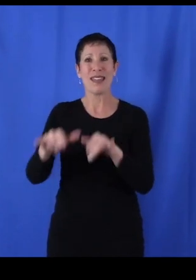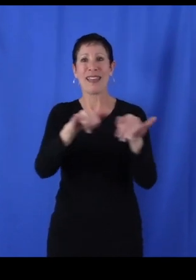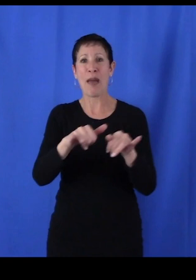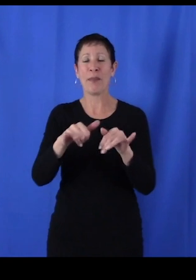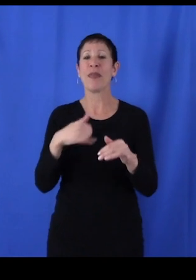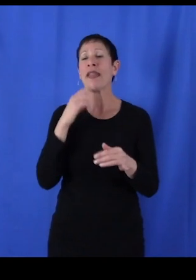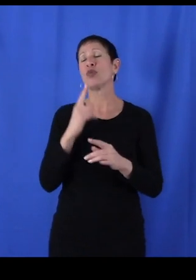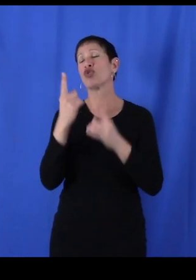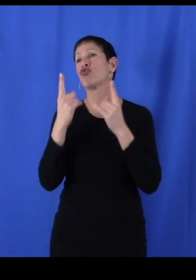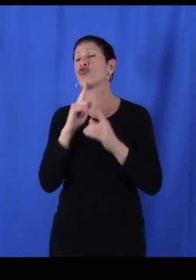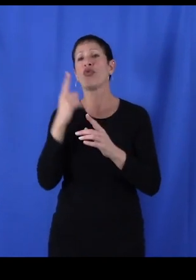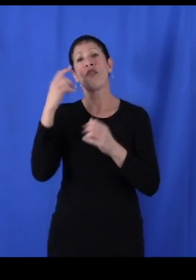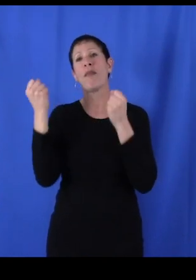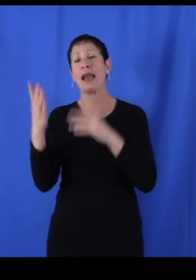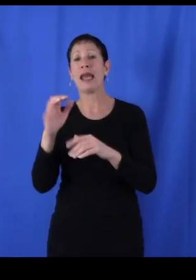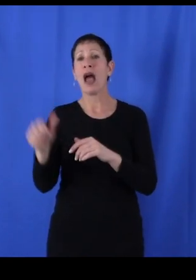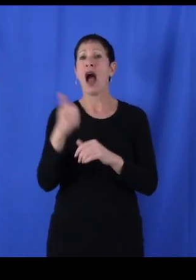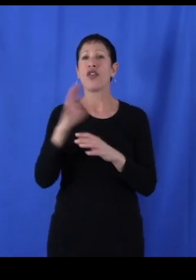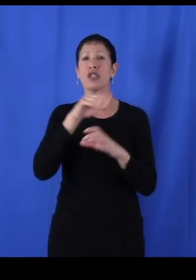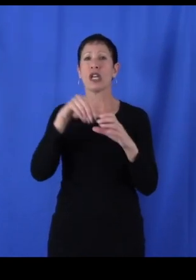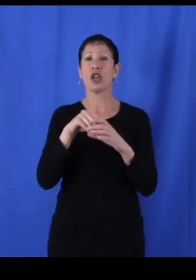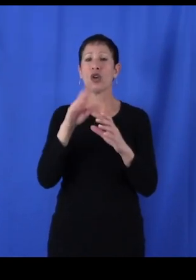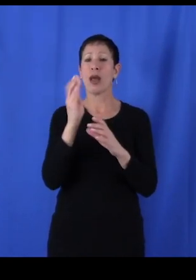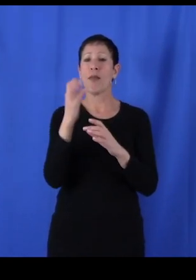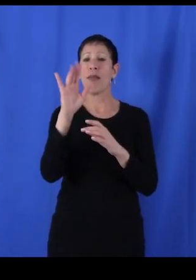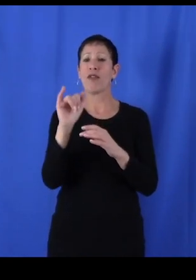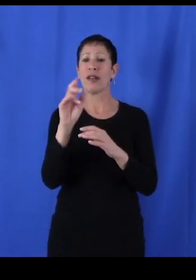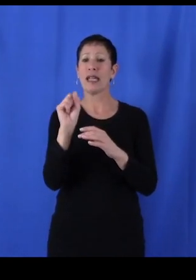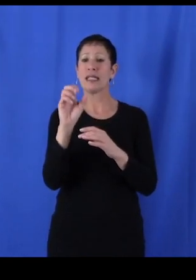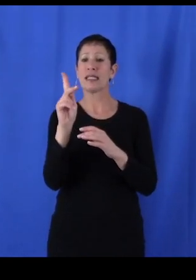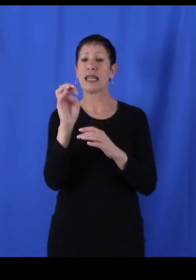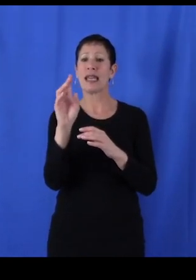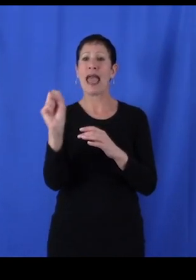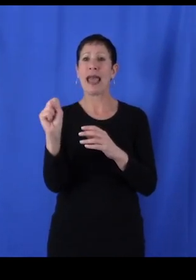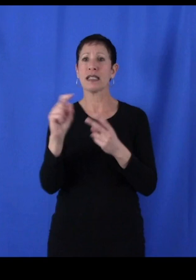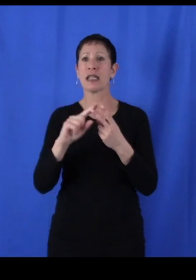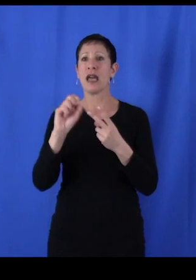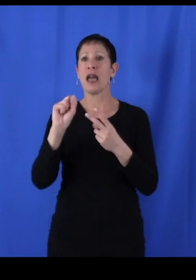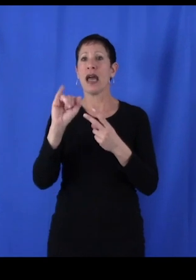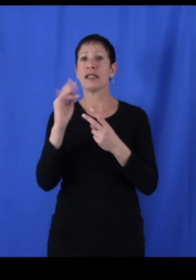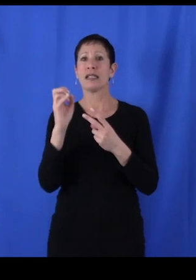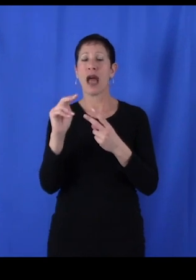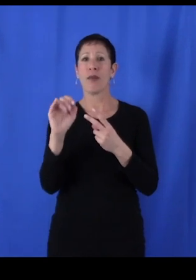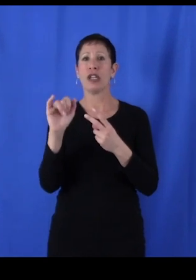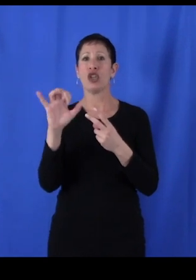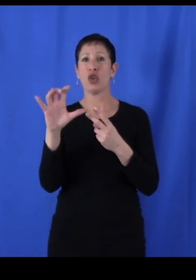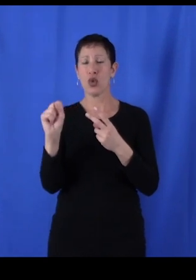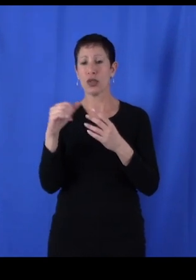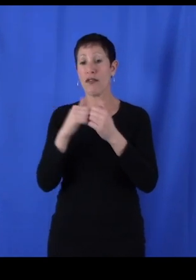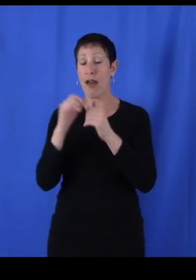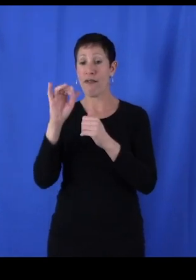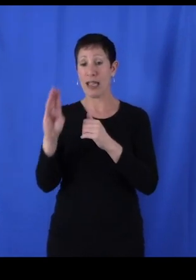include Beverly Skeggs and Simon Yule's work on how Facebook exploits the poor through predatory advertising,